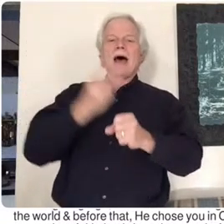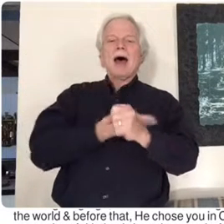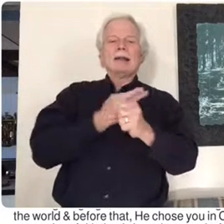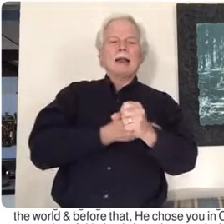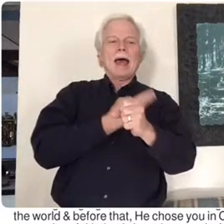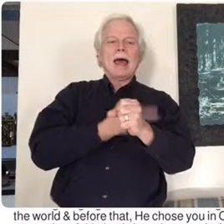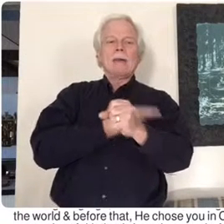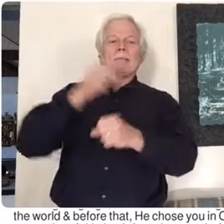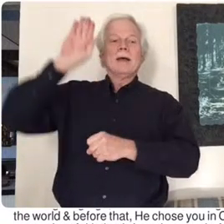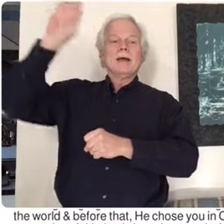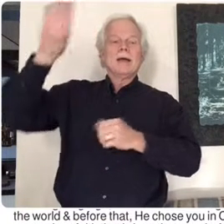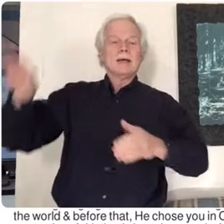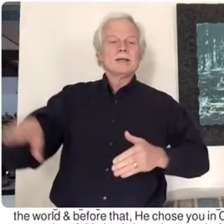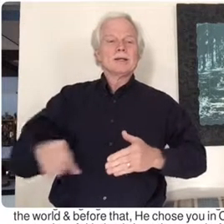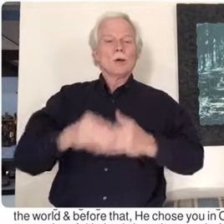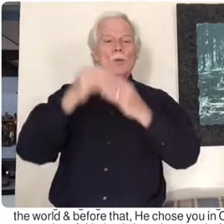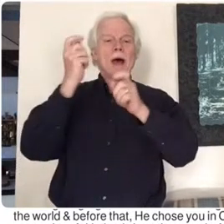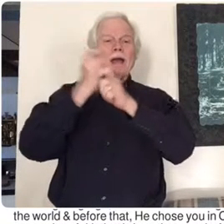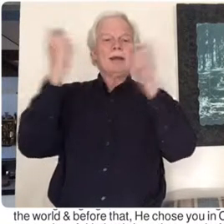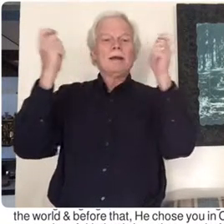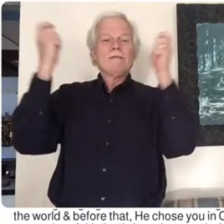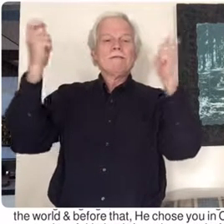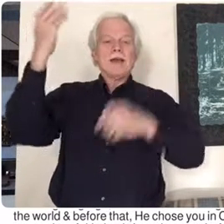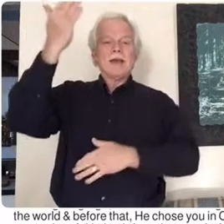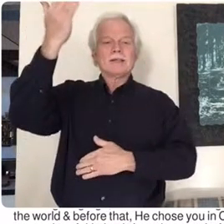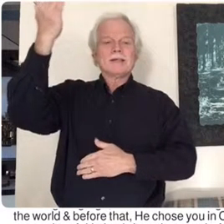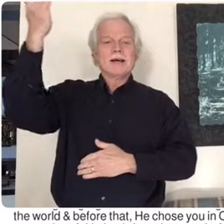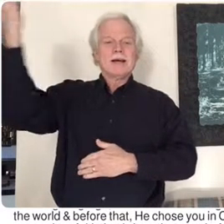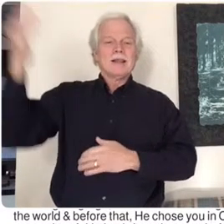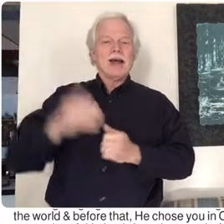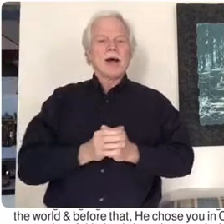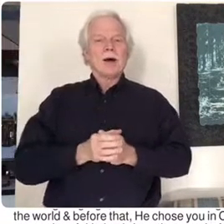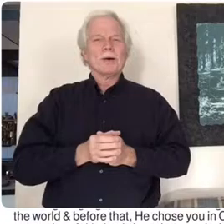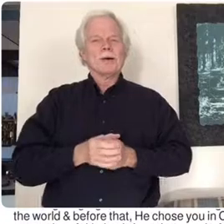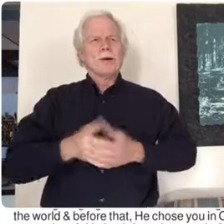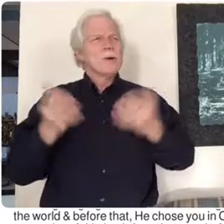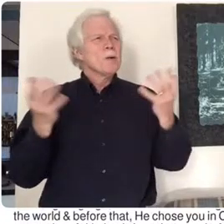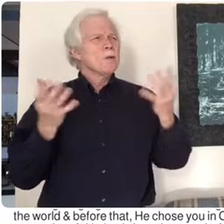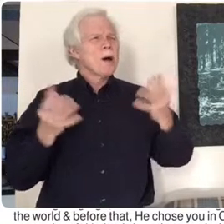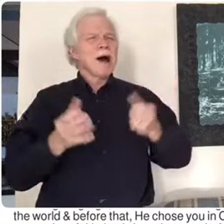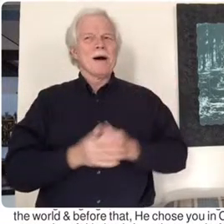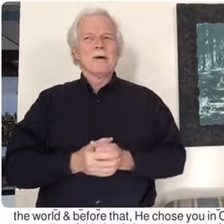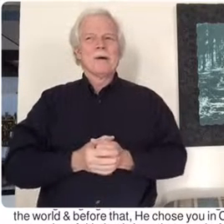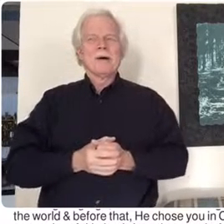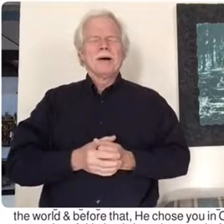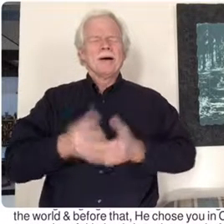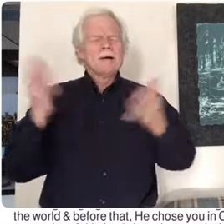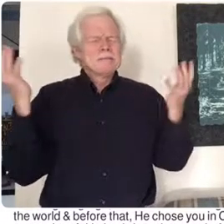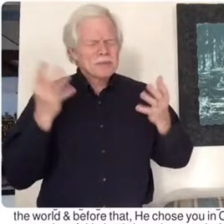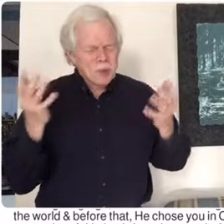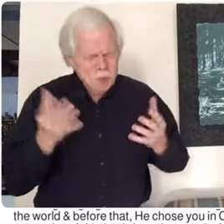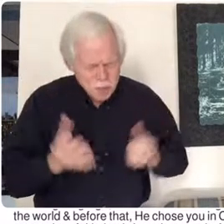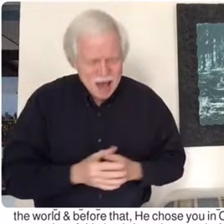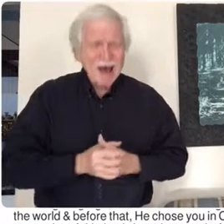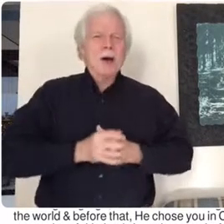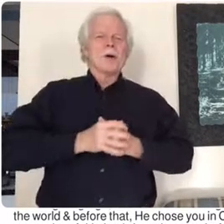that lamb, his wedding feast there. Wow! Wow! Wow!